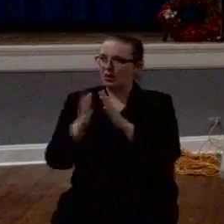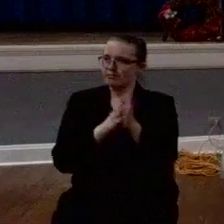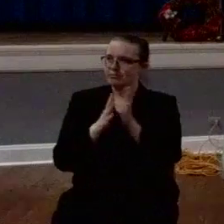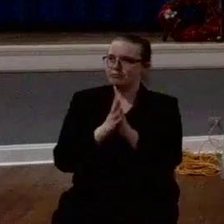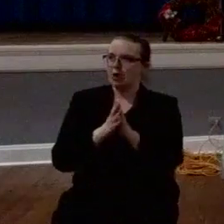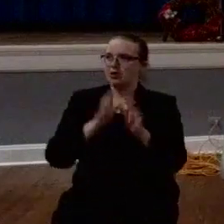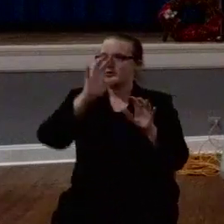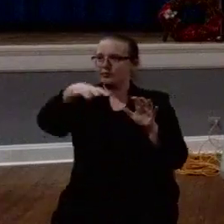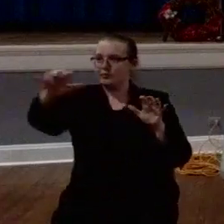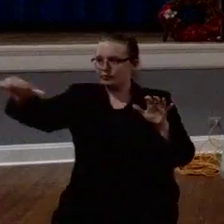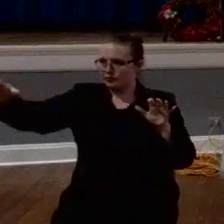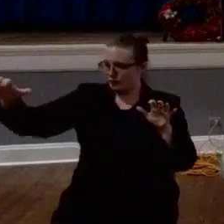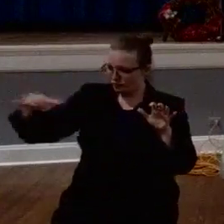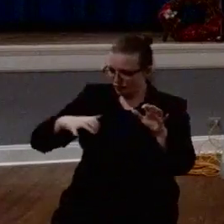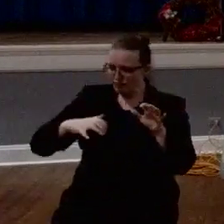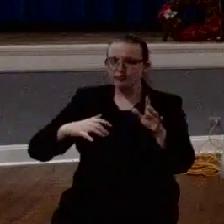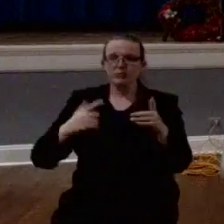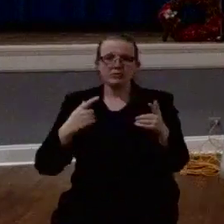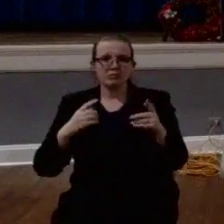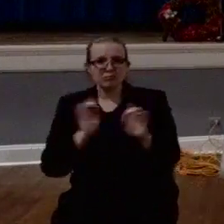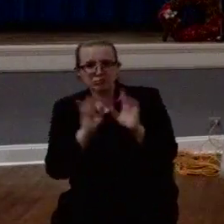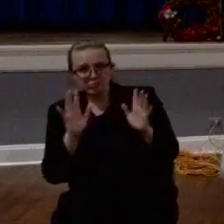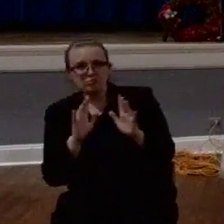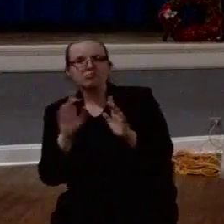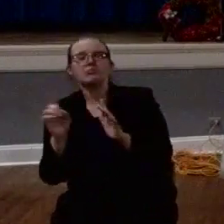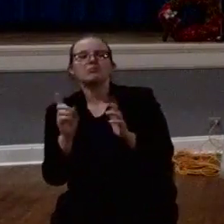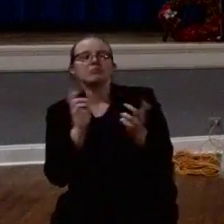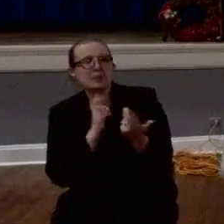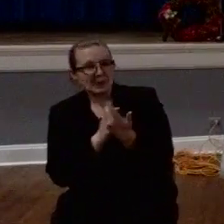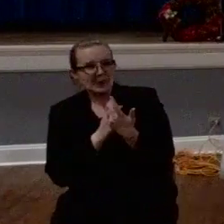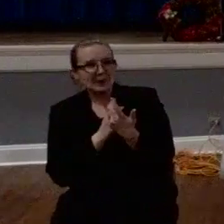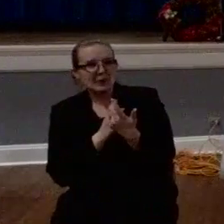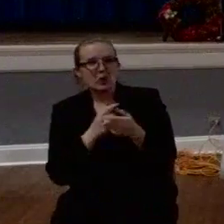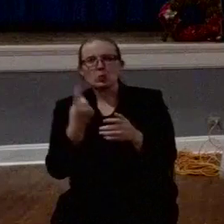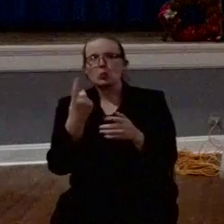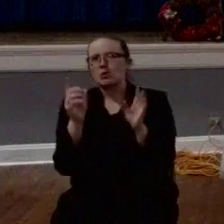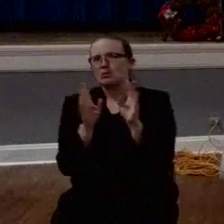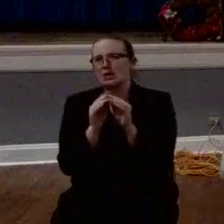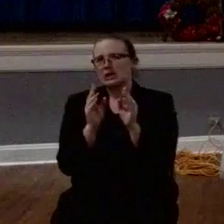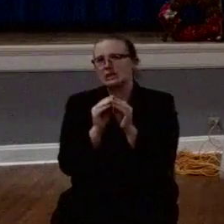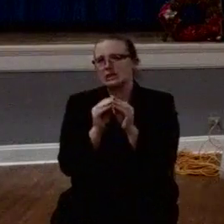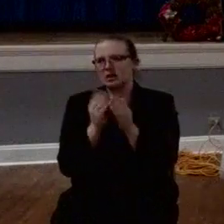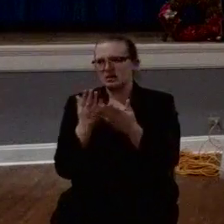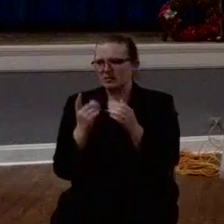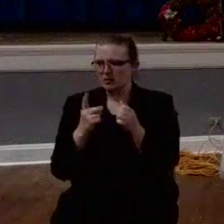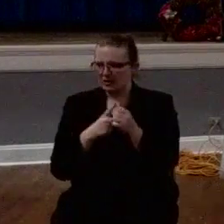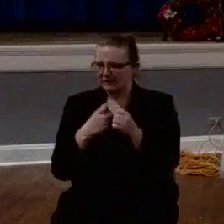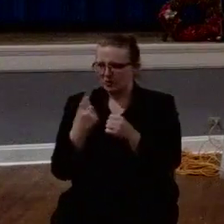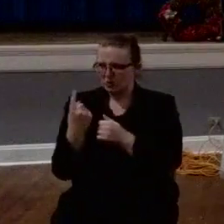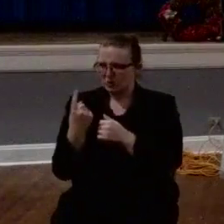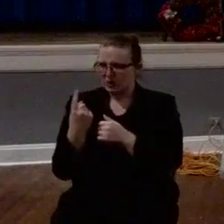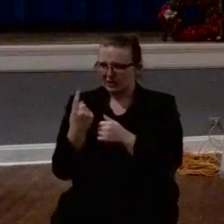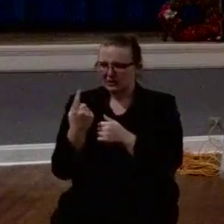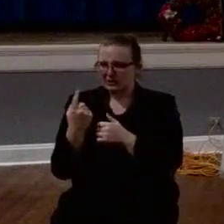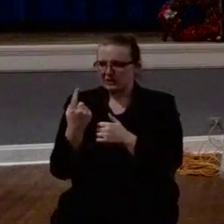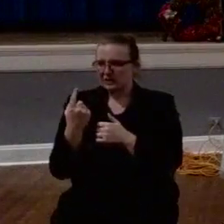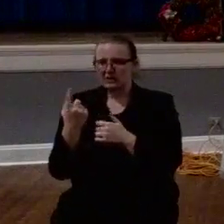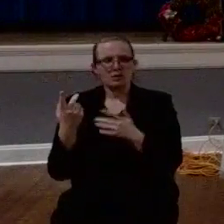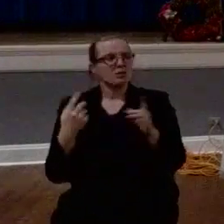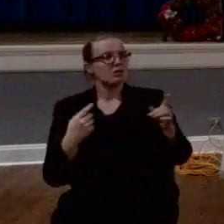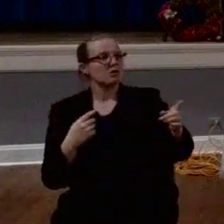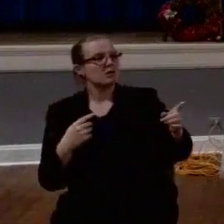makes sense where. And so, I heard at one meeting, I thought, maybe in the first one, maybe someone said, I'm